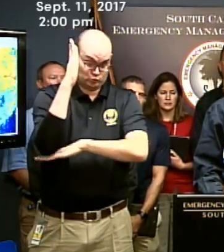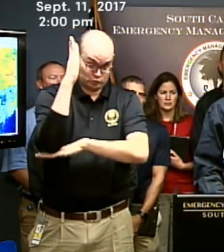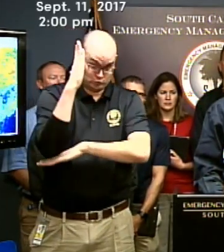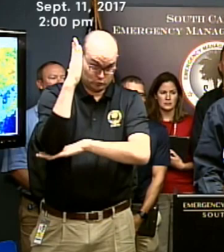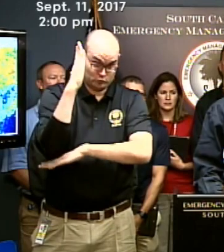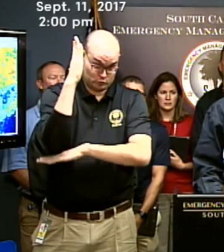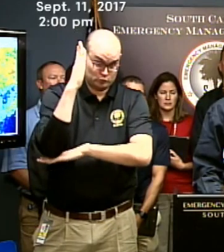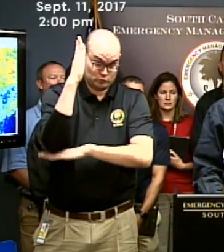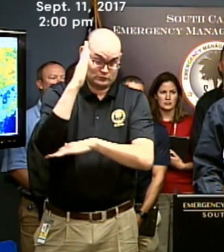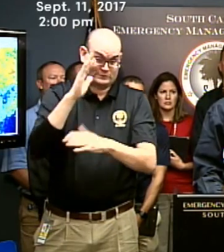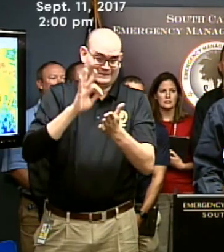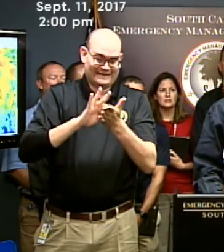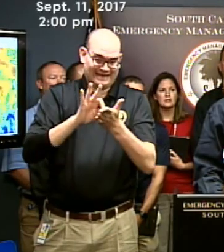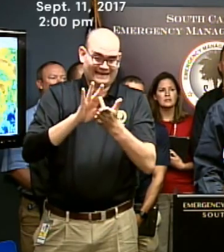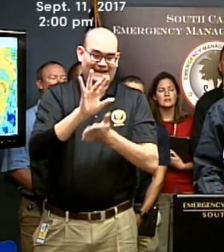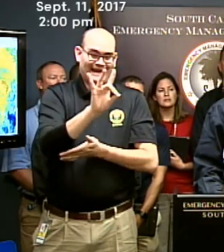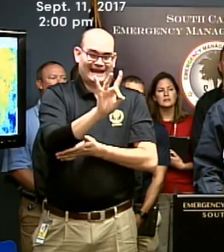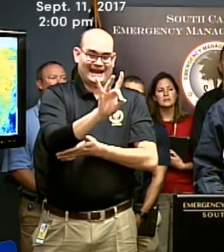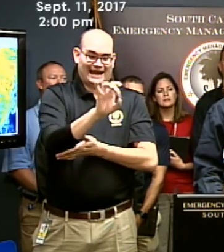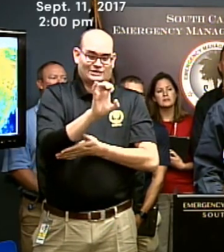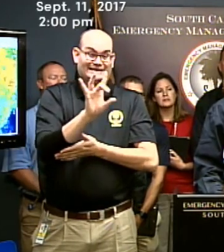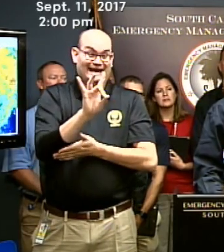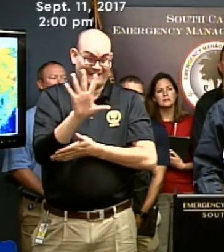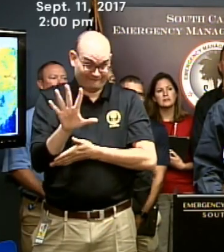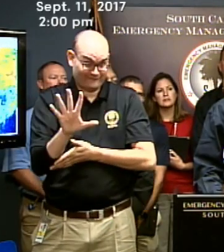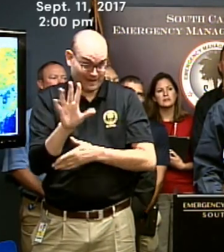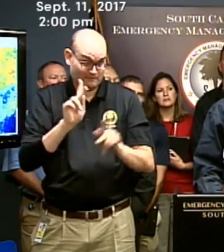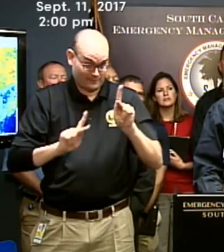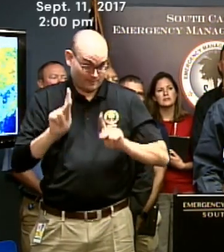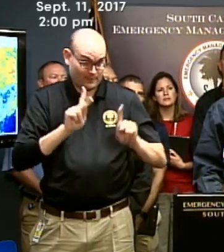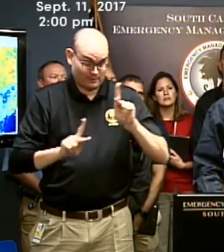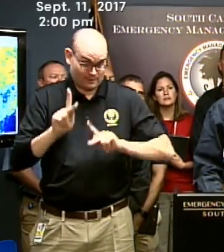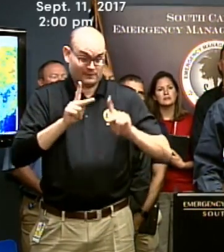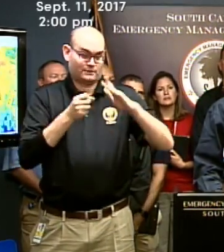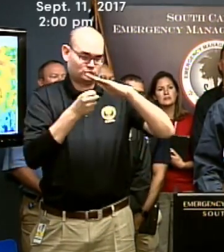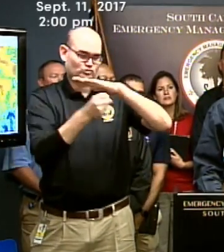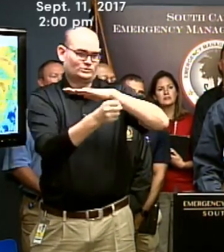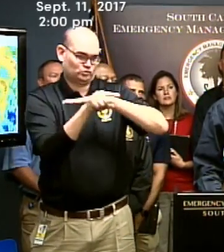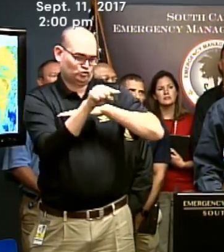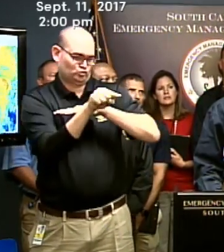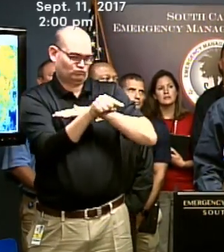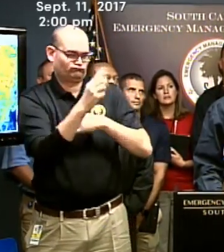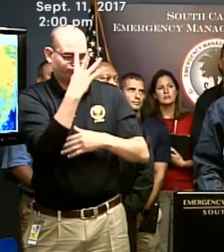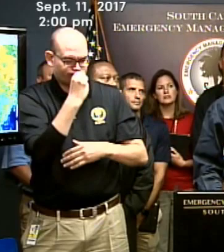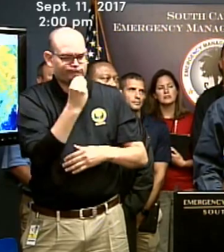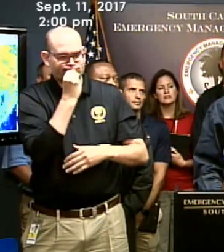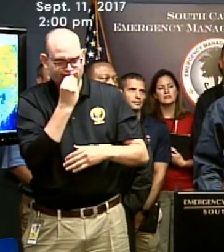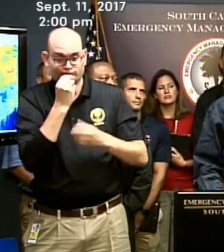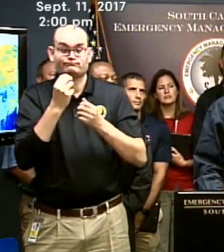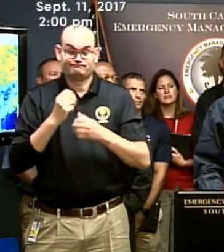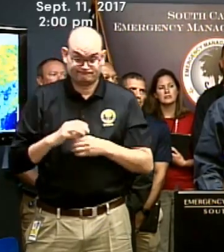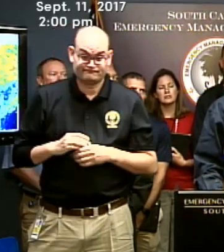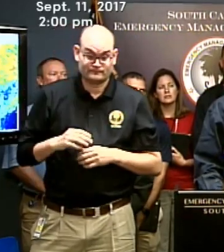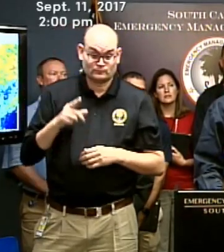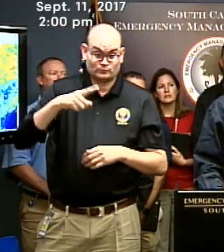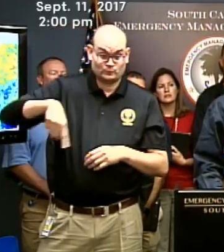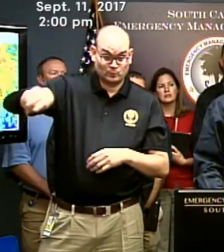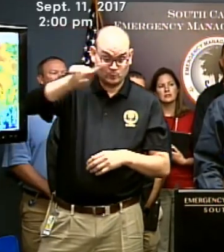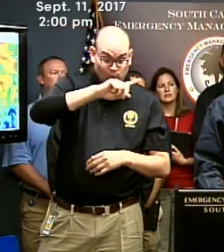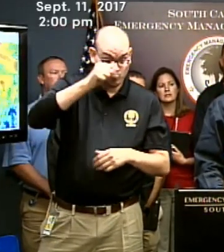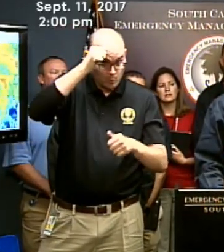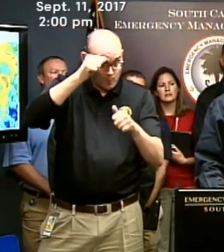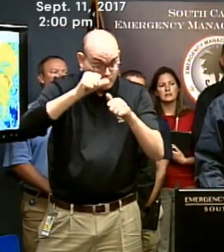885 evacuees, that is, people in those shelters, and the capacity, as you know, is